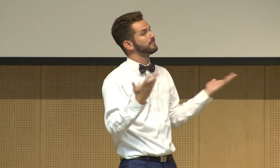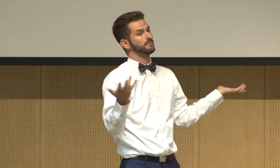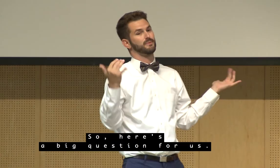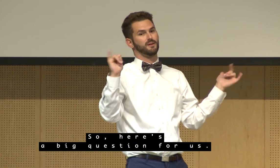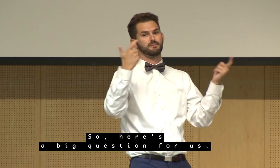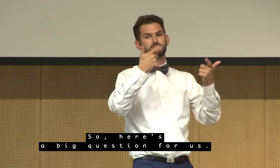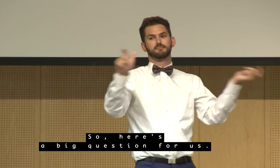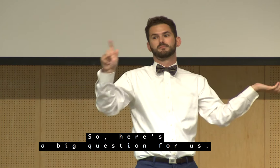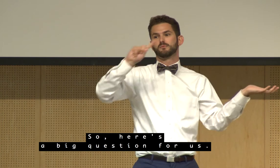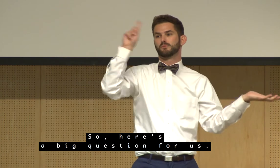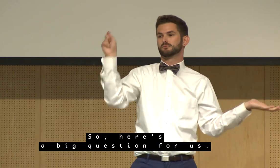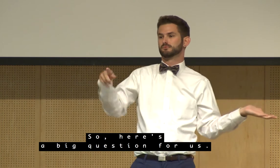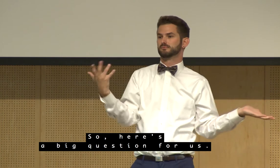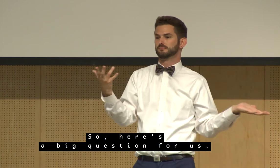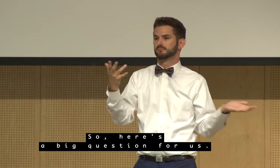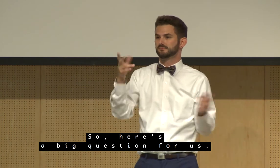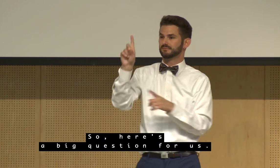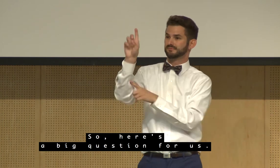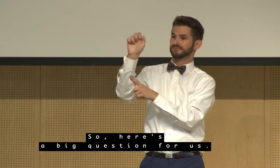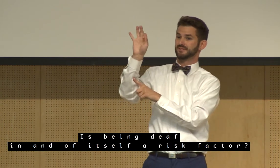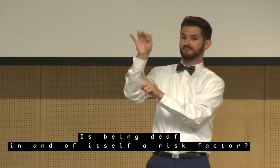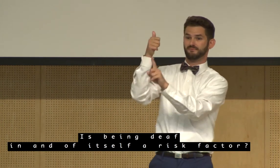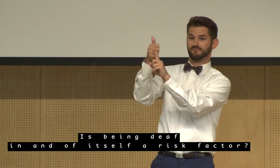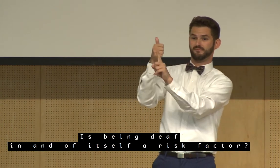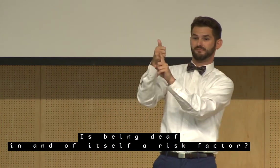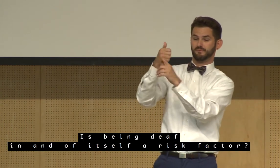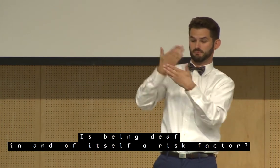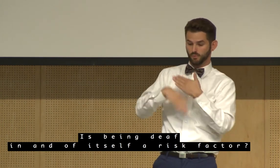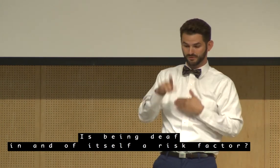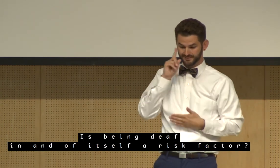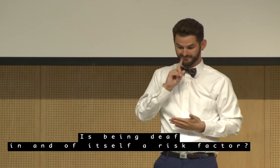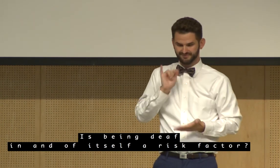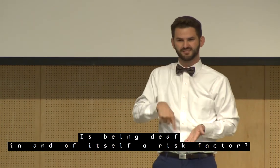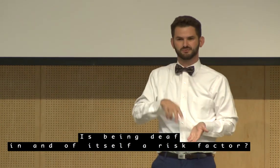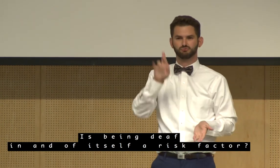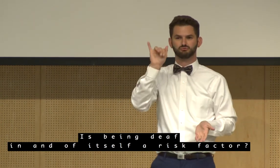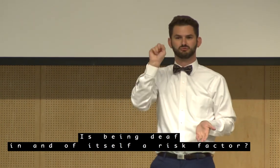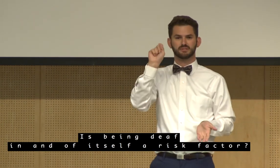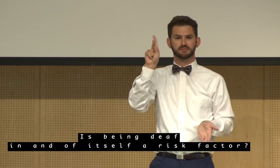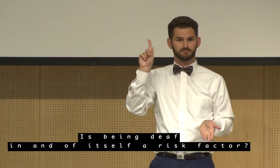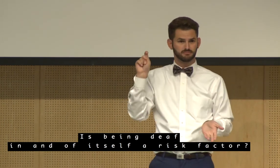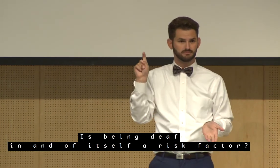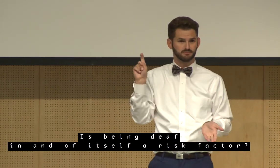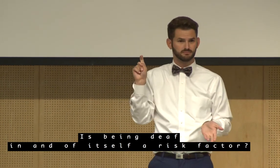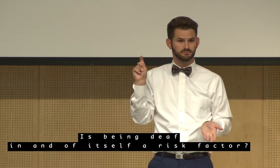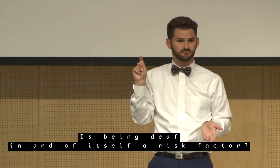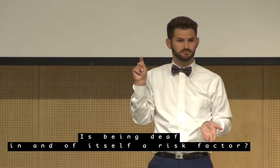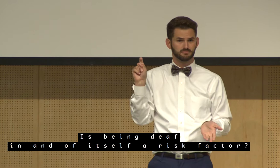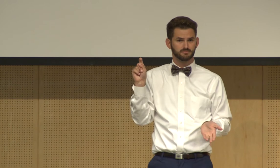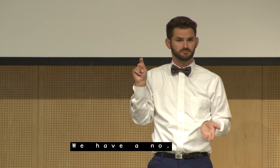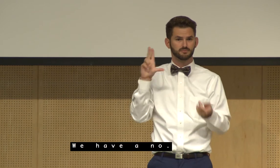So, here's a big question for us. Is being deaf in and of itself a risk factor? We have a